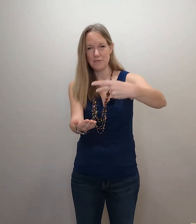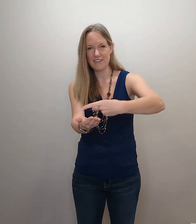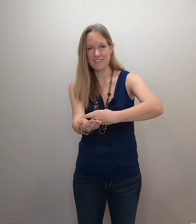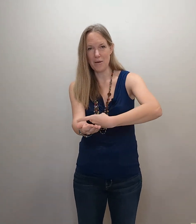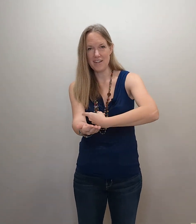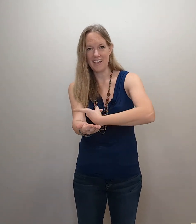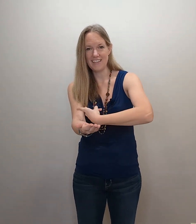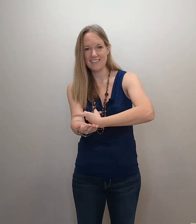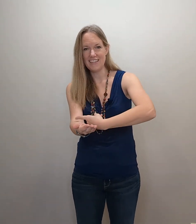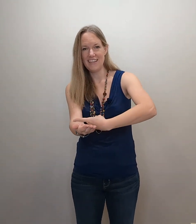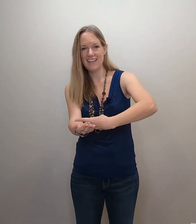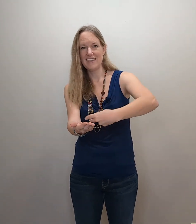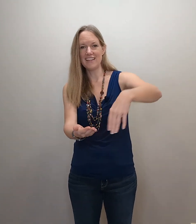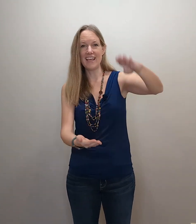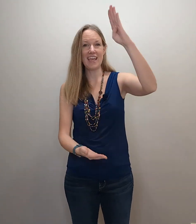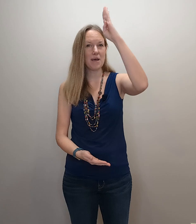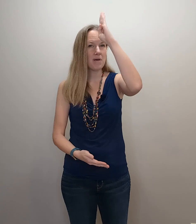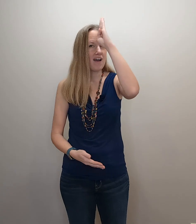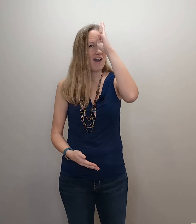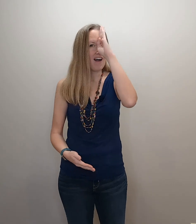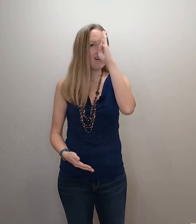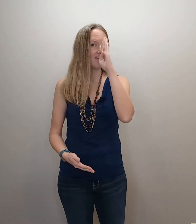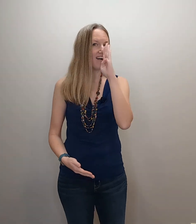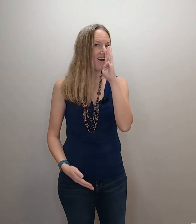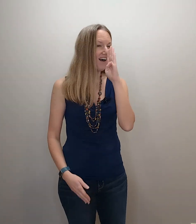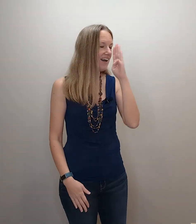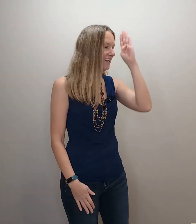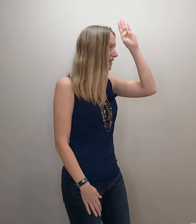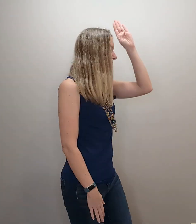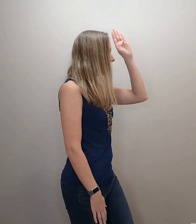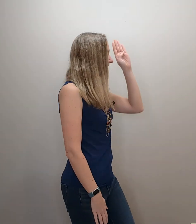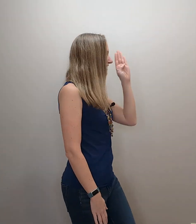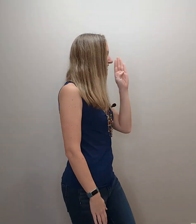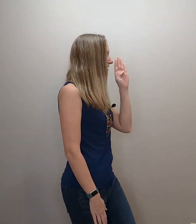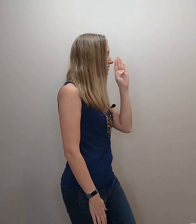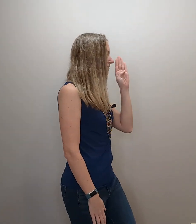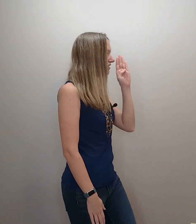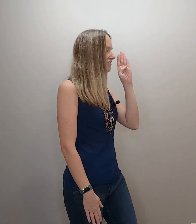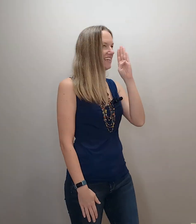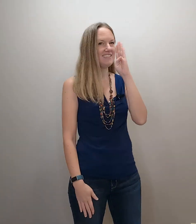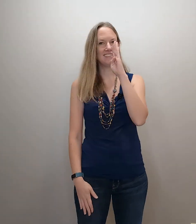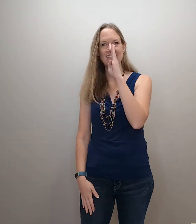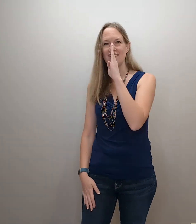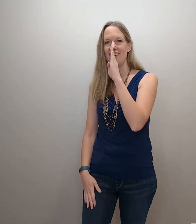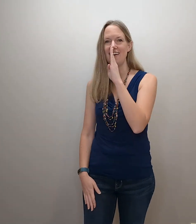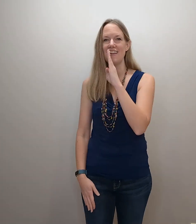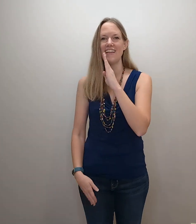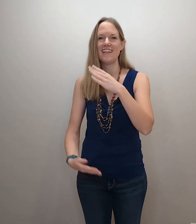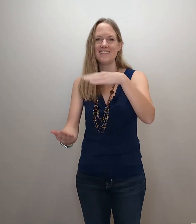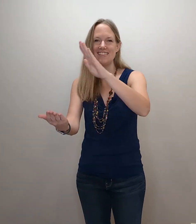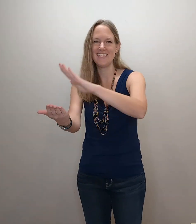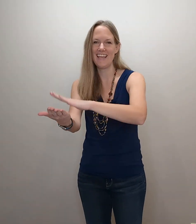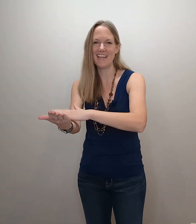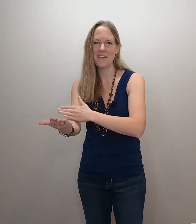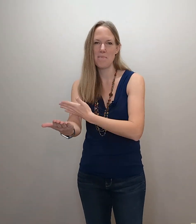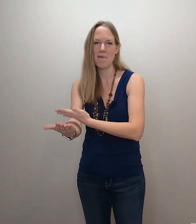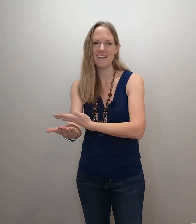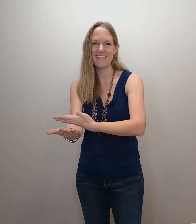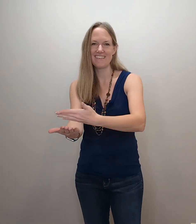with your dominant hand. The Lamb of God, a B down the middle of your face, God, and then sing, melody